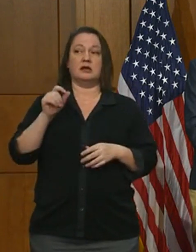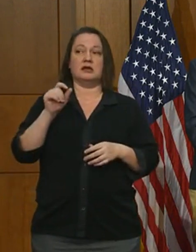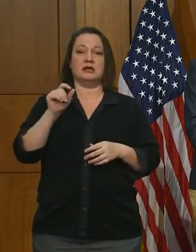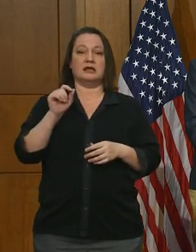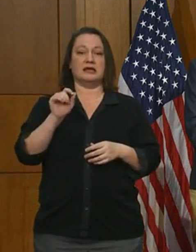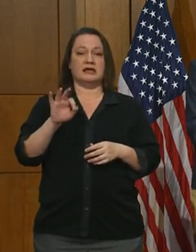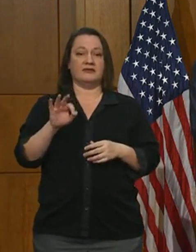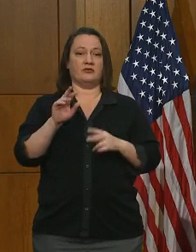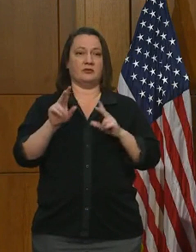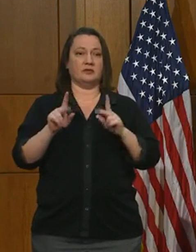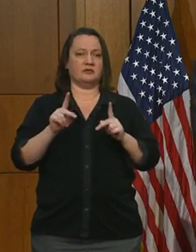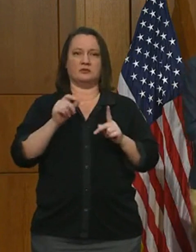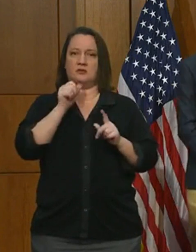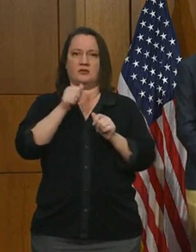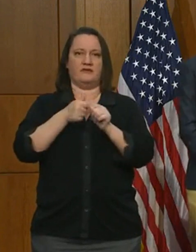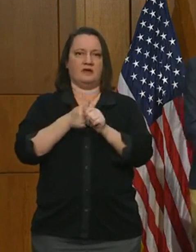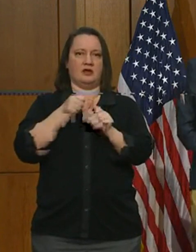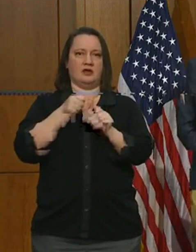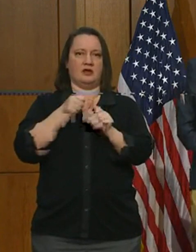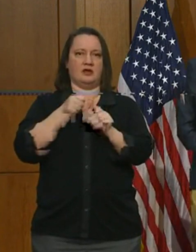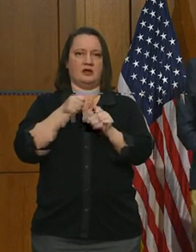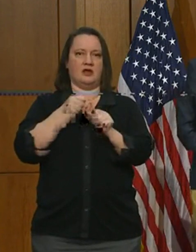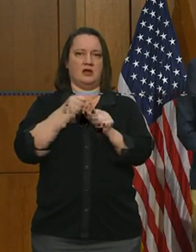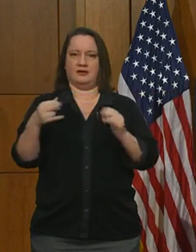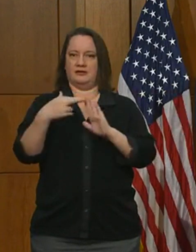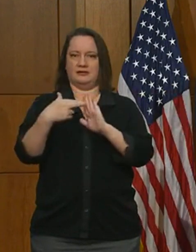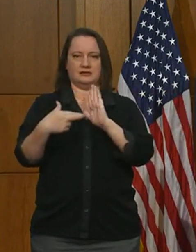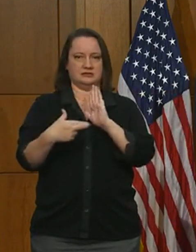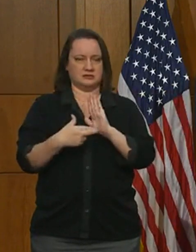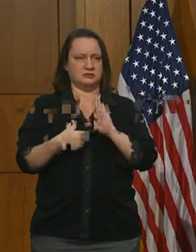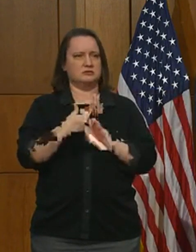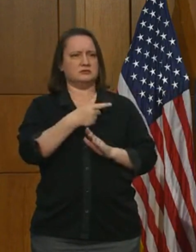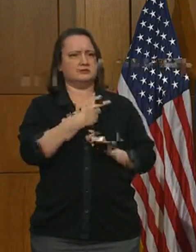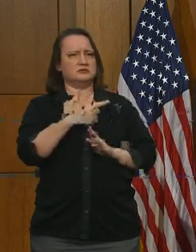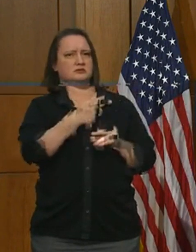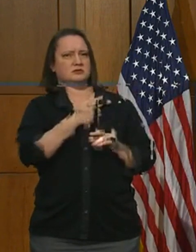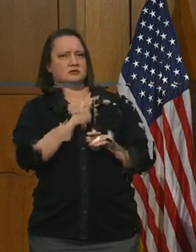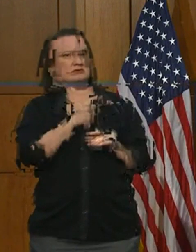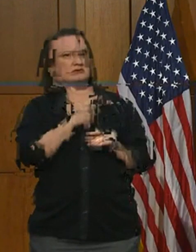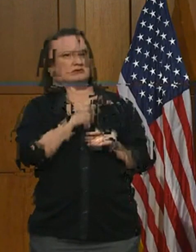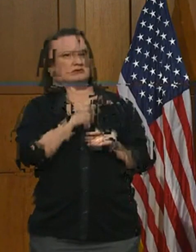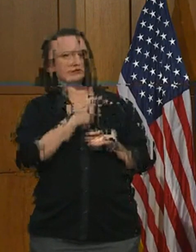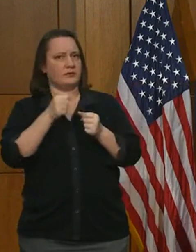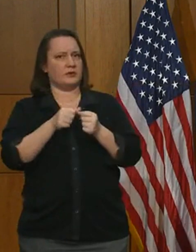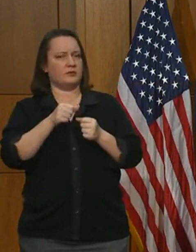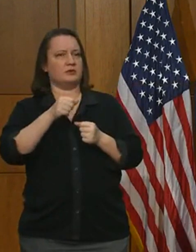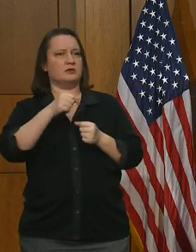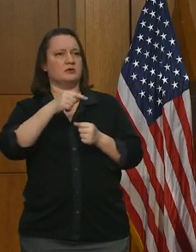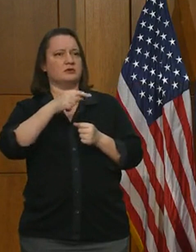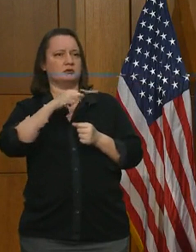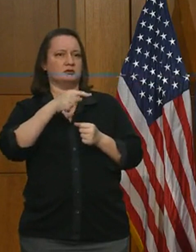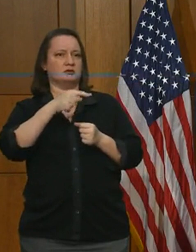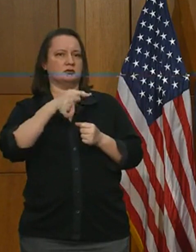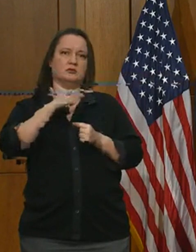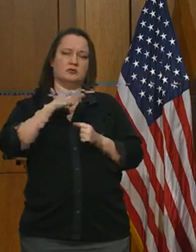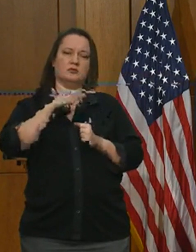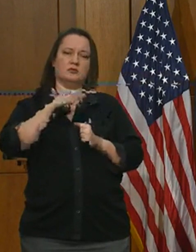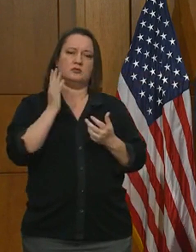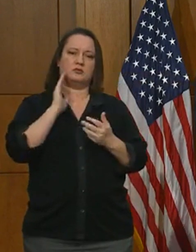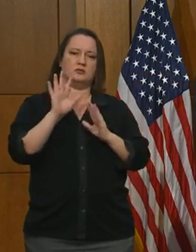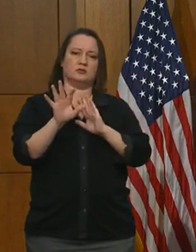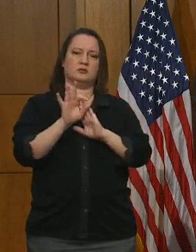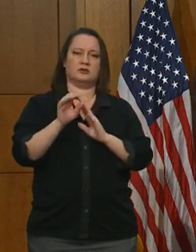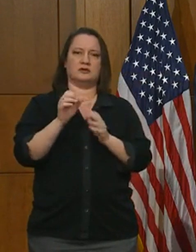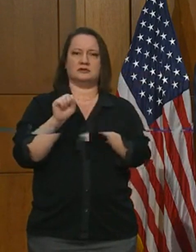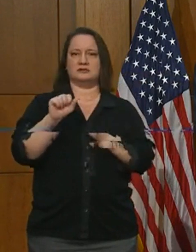And in an earlier article, I know you mentioned something about having safety ambassadors. Yes.